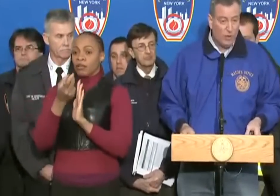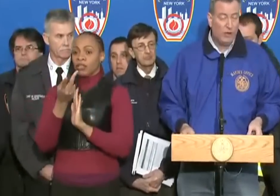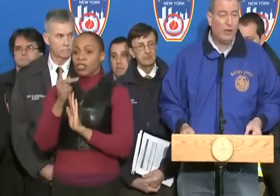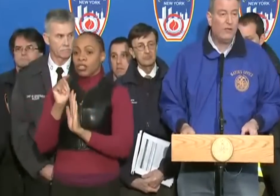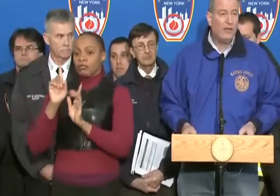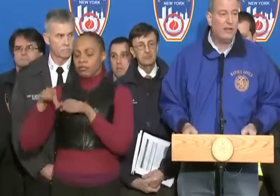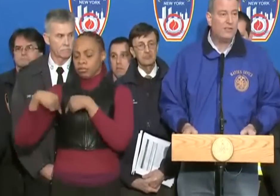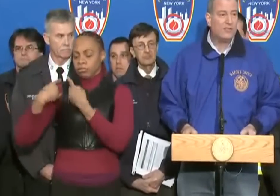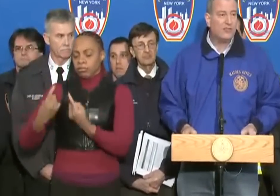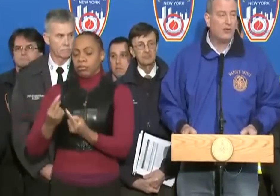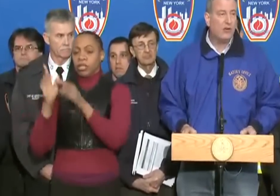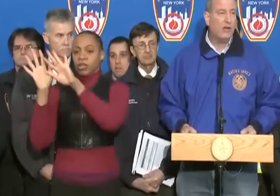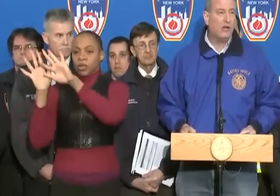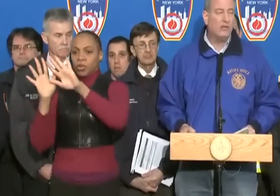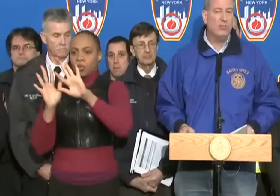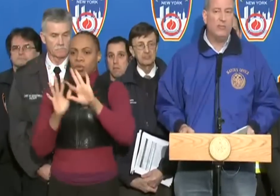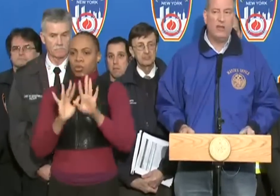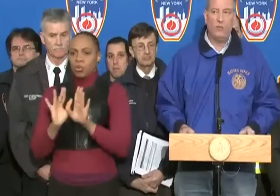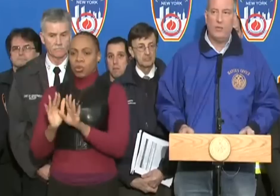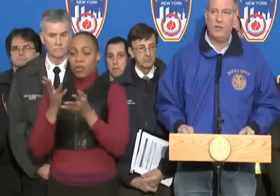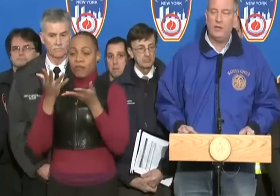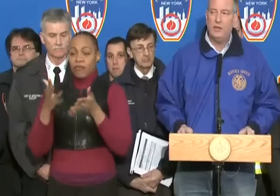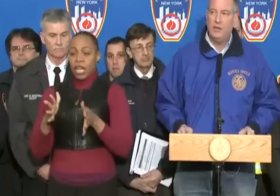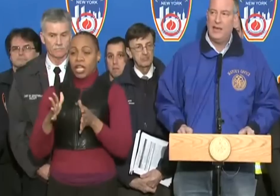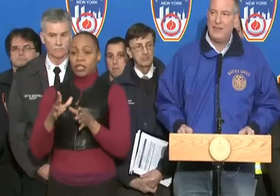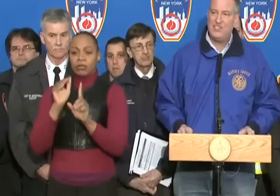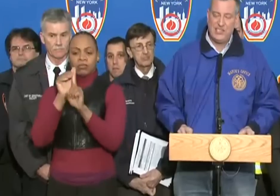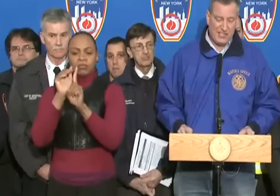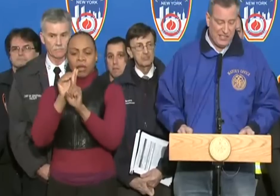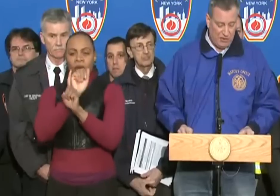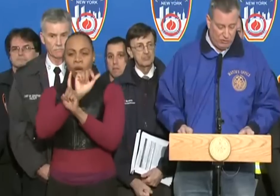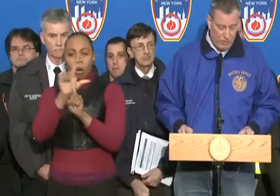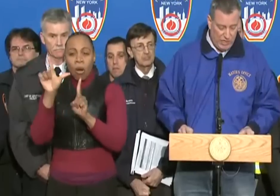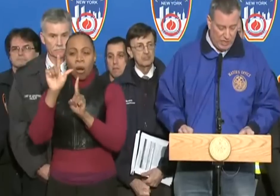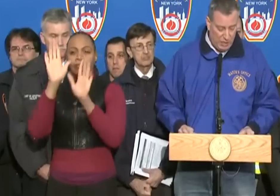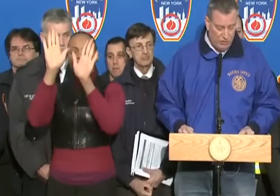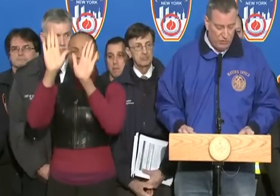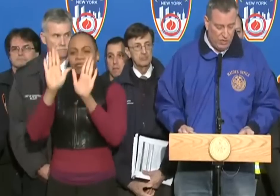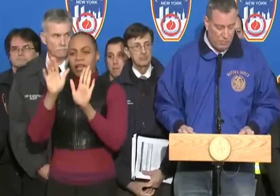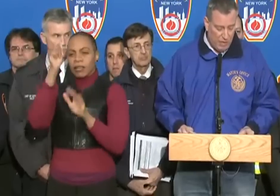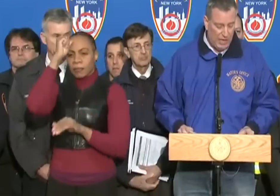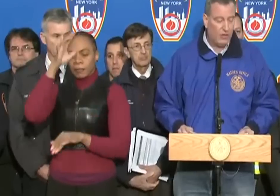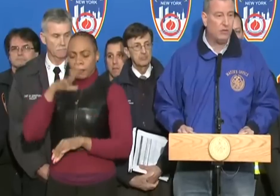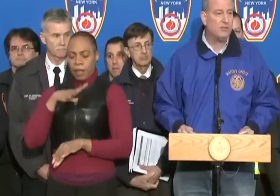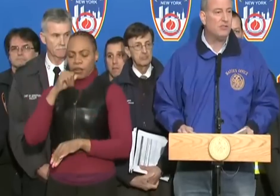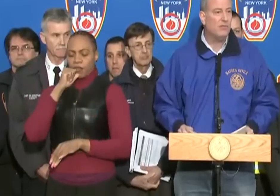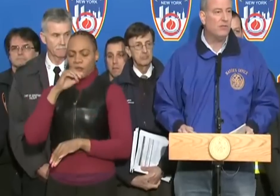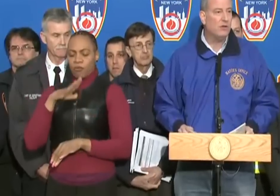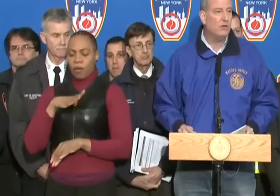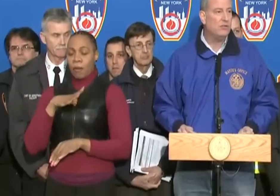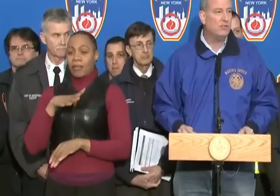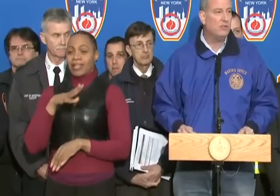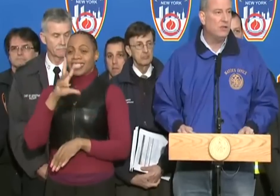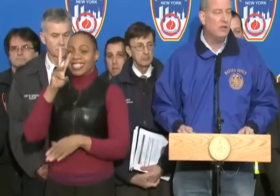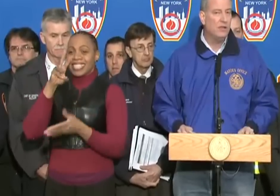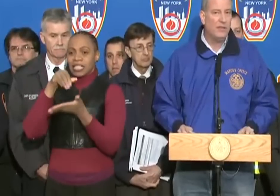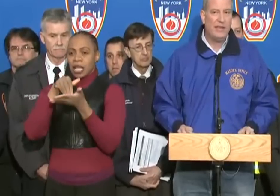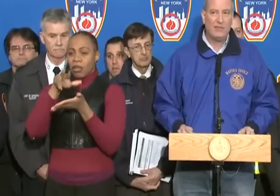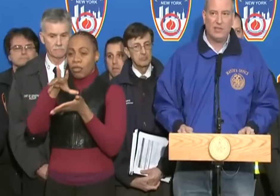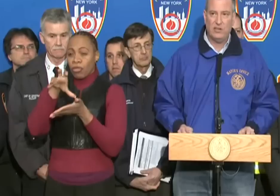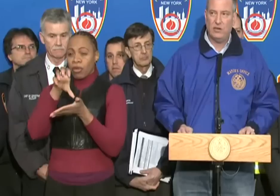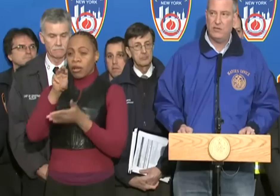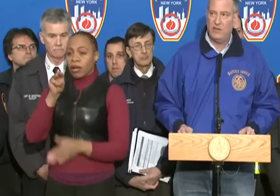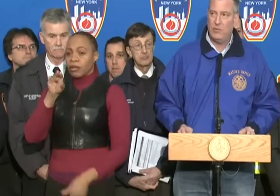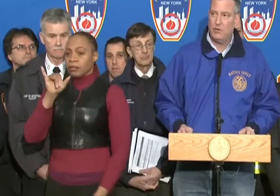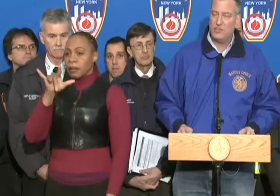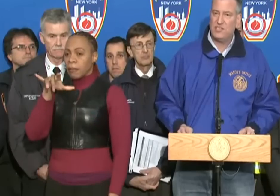remind everyone that this extraordinary group of men and women have 6,300 miles of roads that they